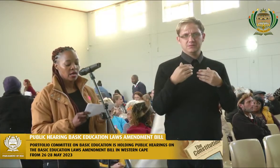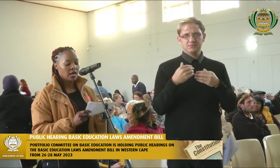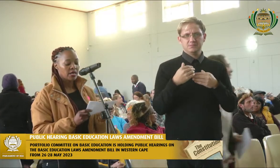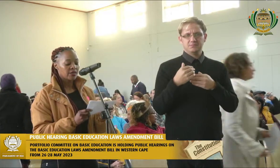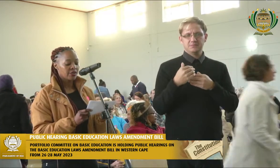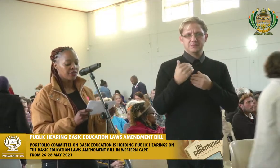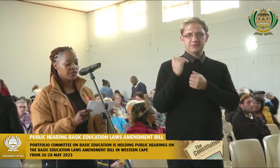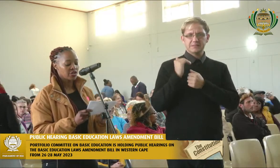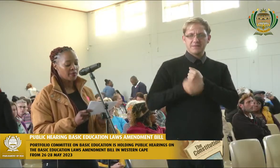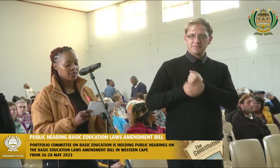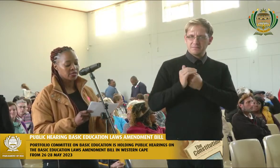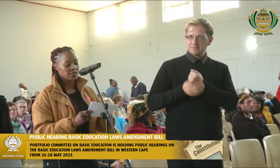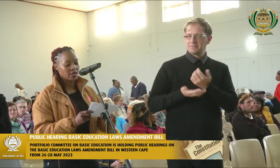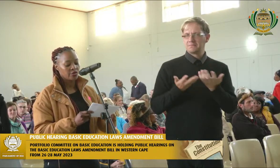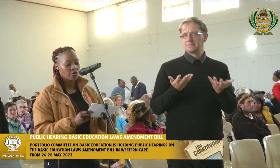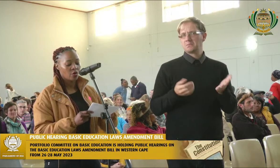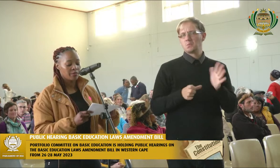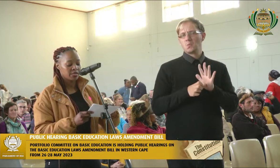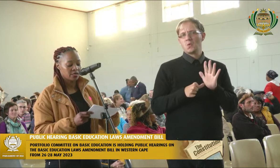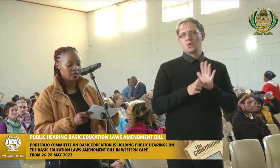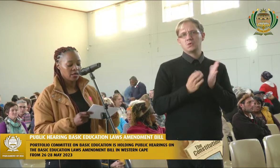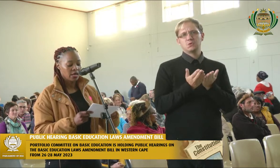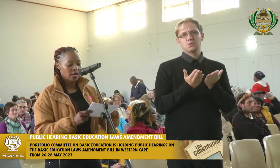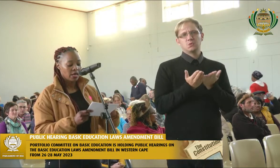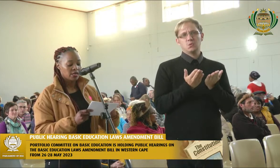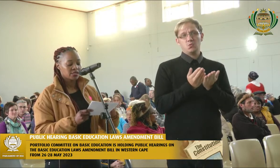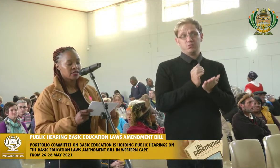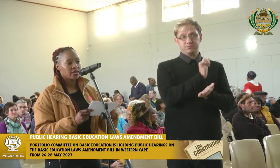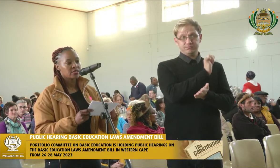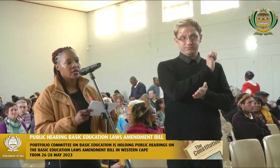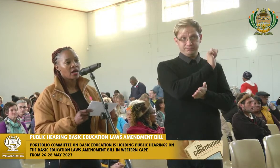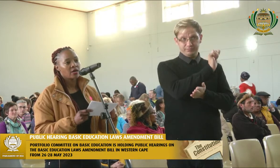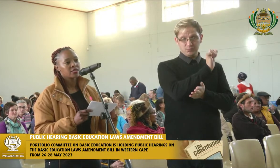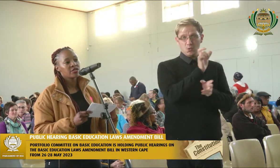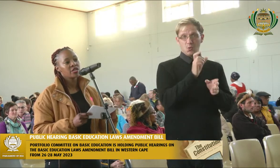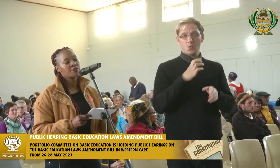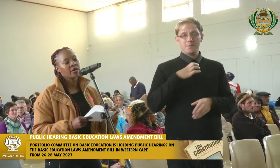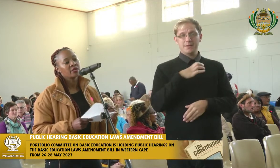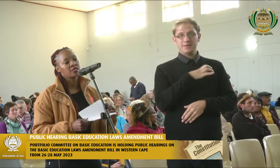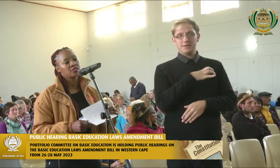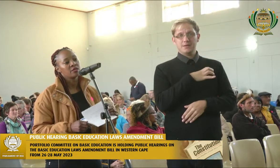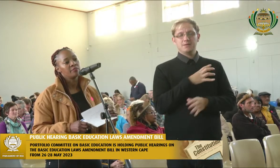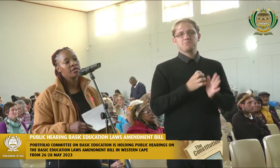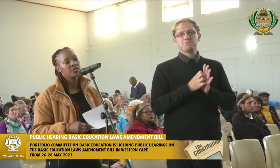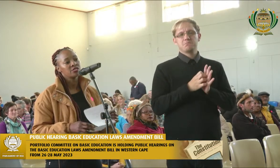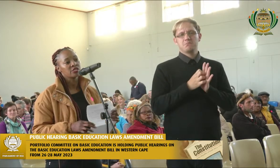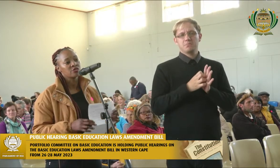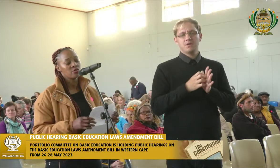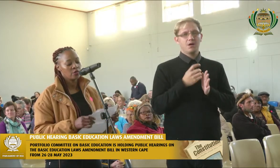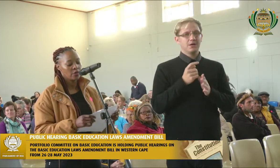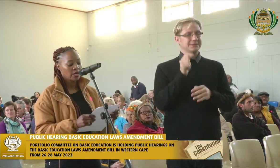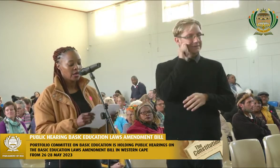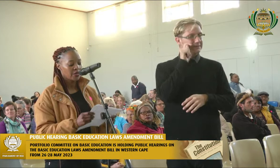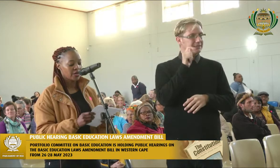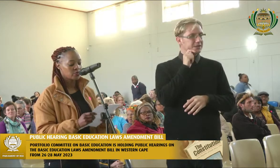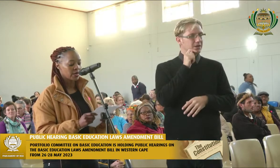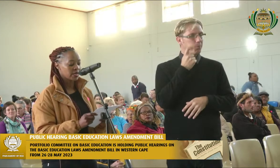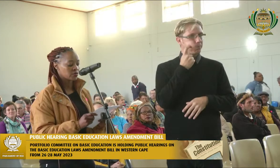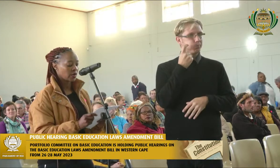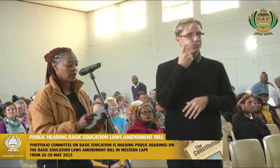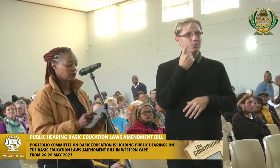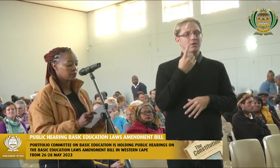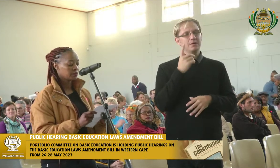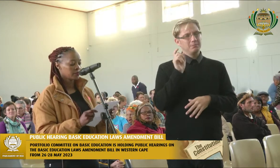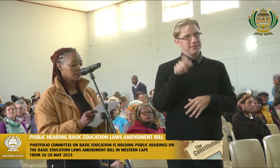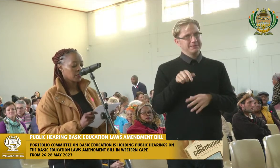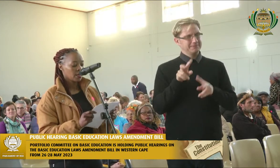important. Another thing, Chairperson, and your committee, is that teenage pregnancy, please just look at that one